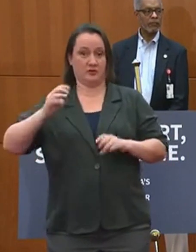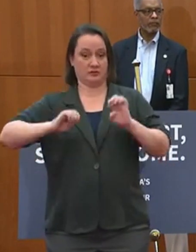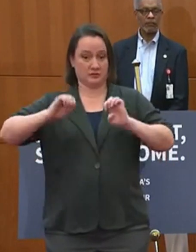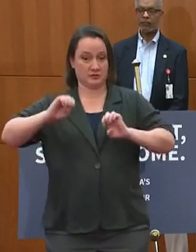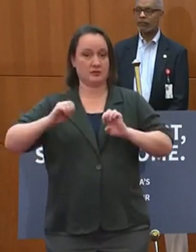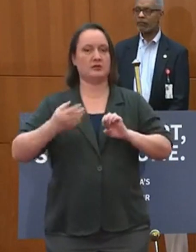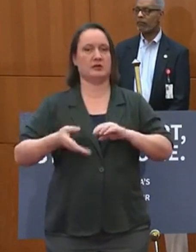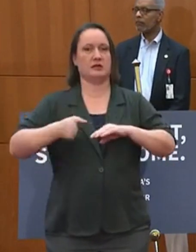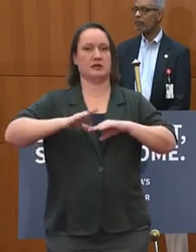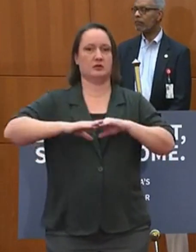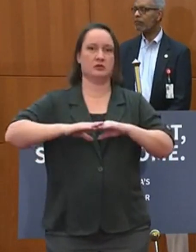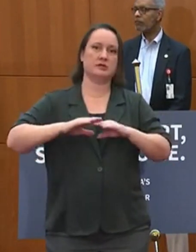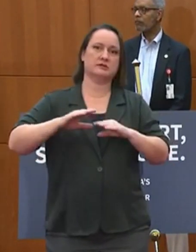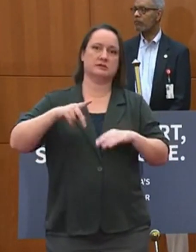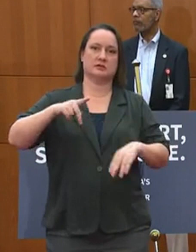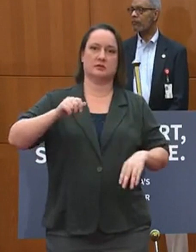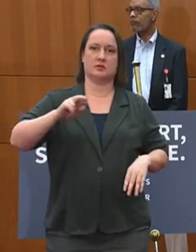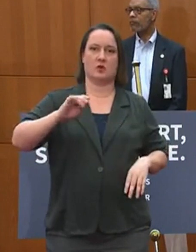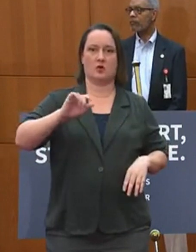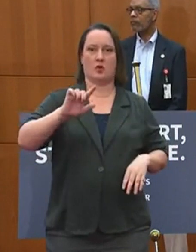Roanoke